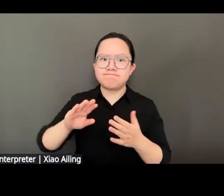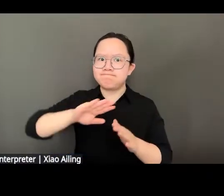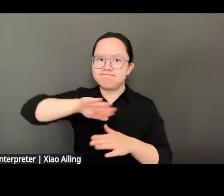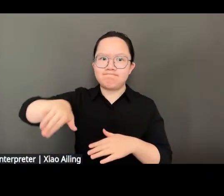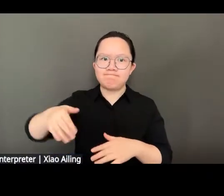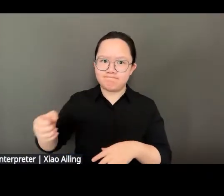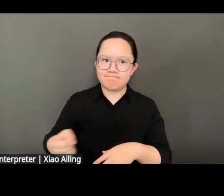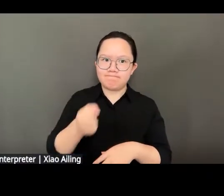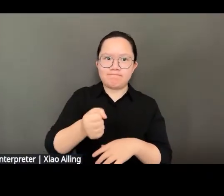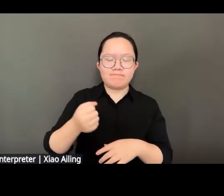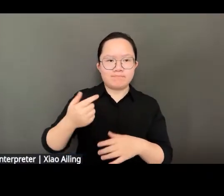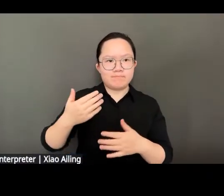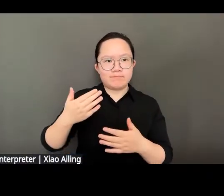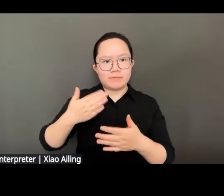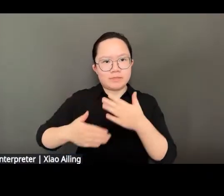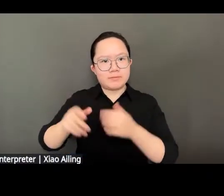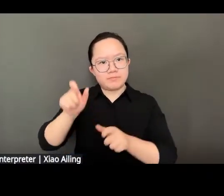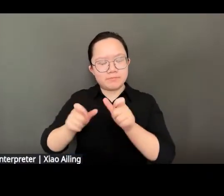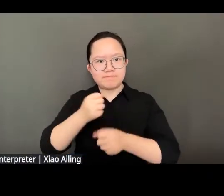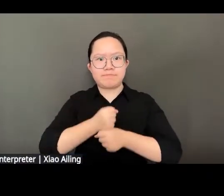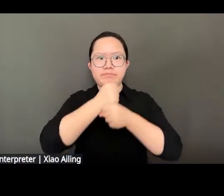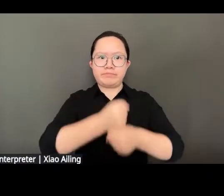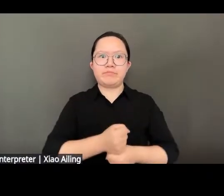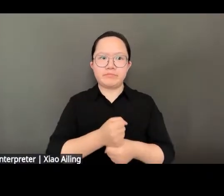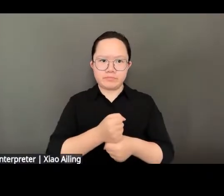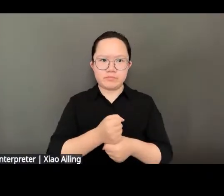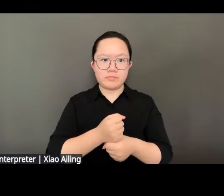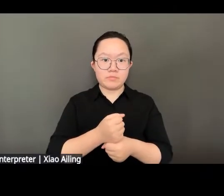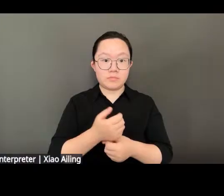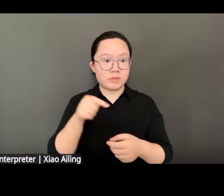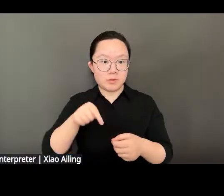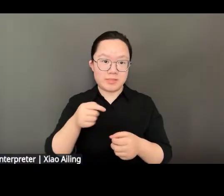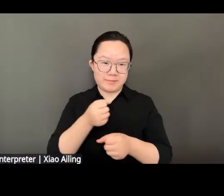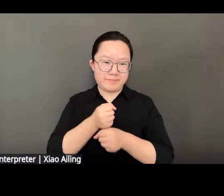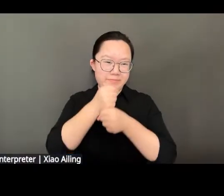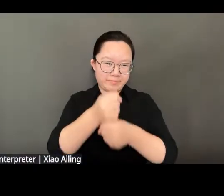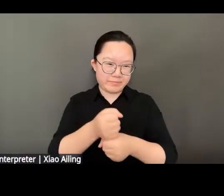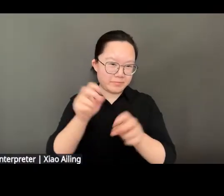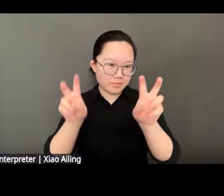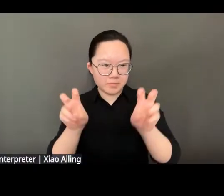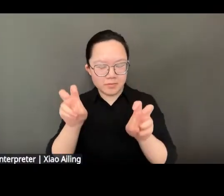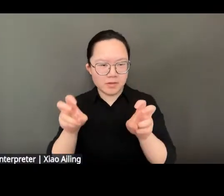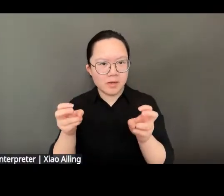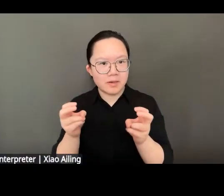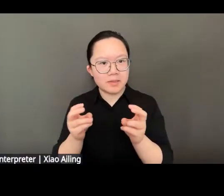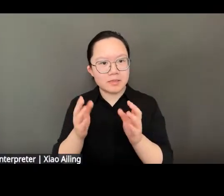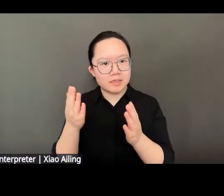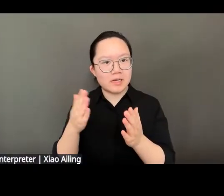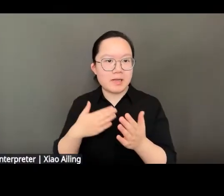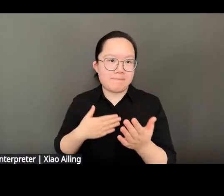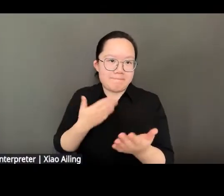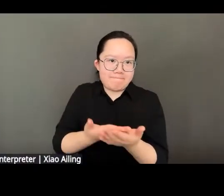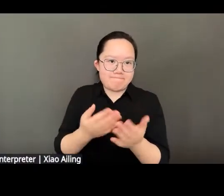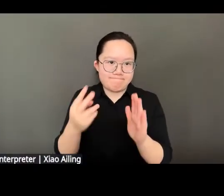going forward, what are the strategies to shift power to Global South OPDs from INGOs.